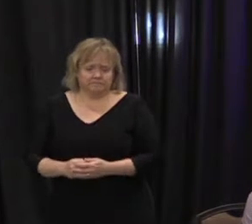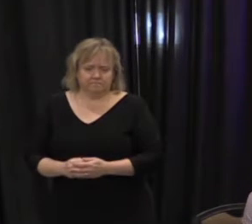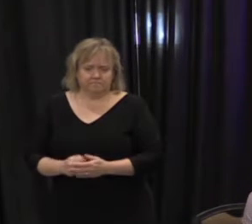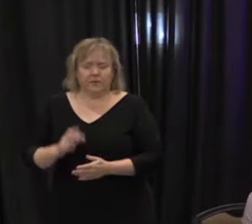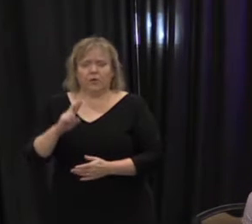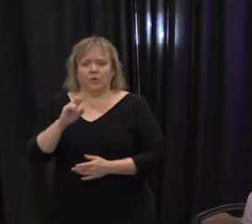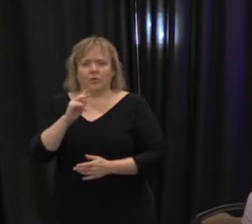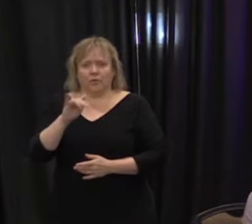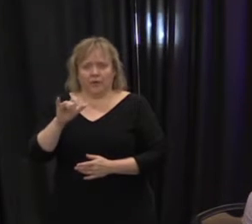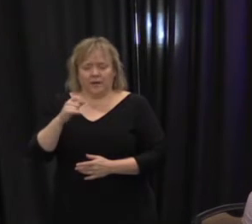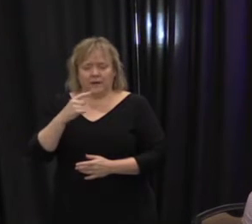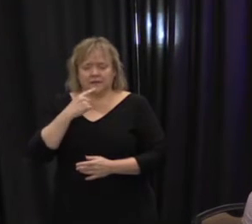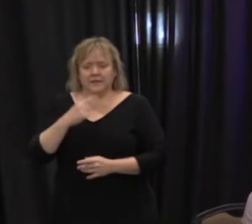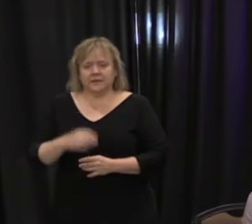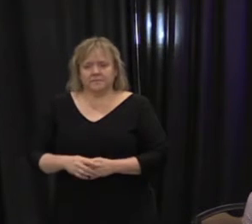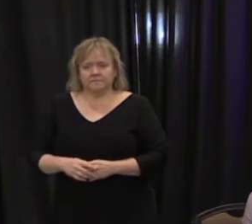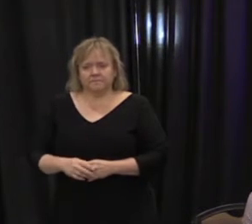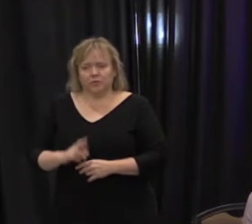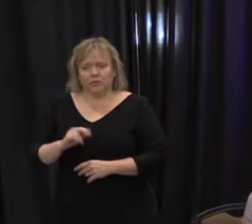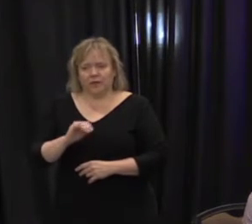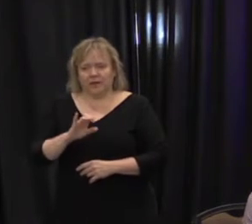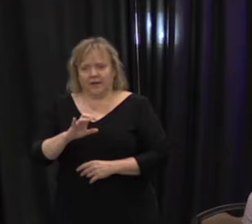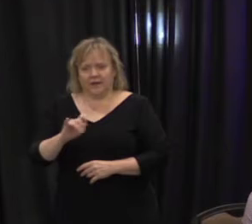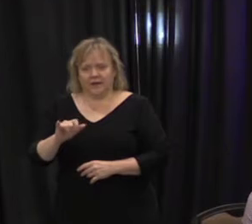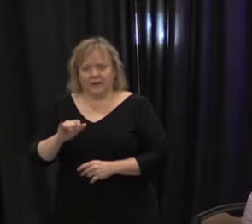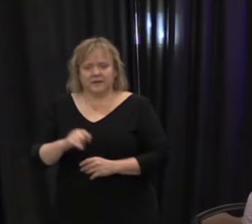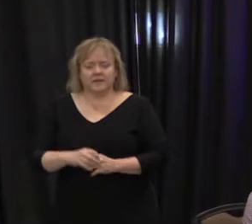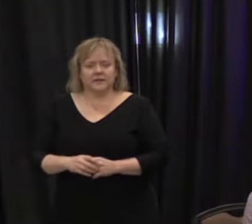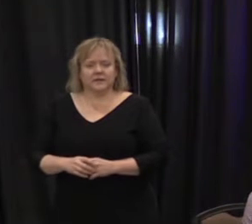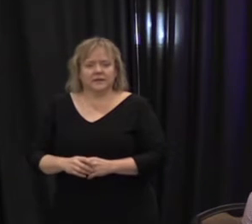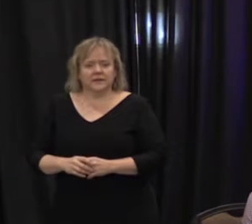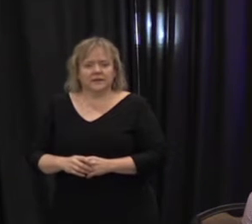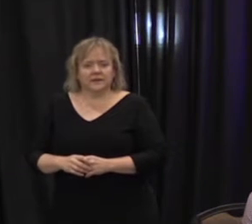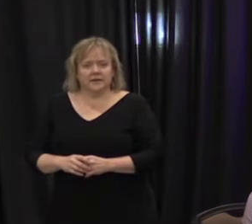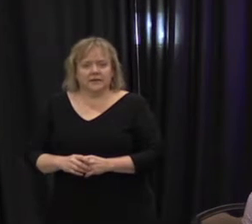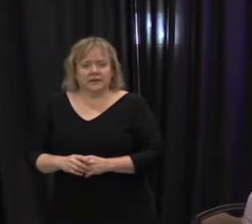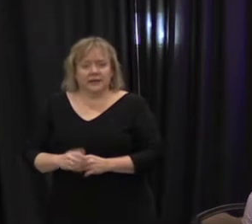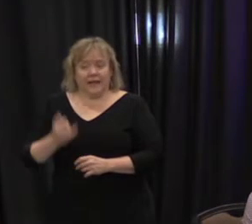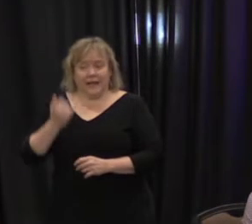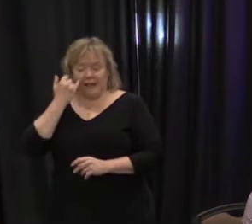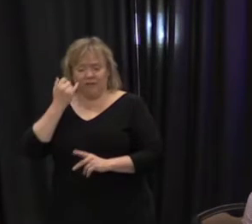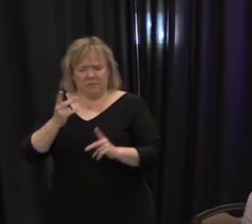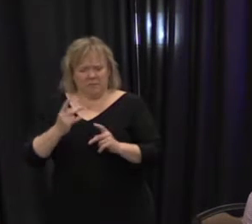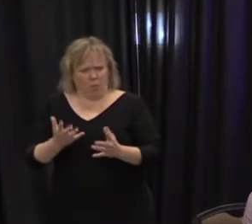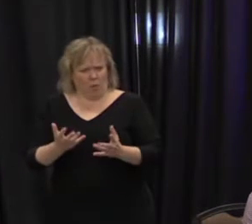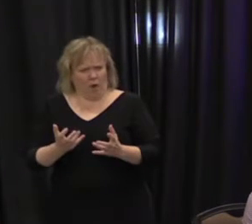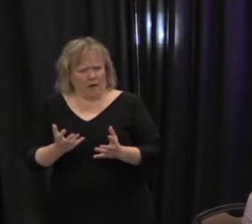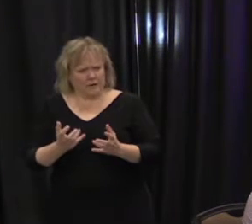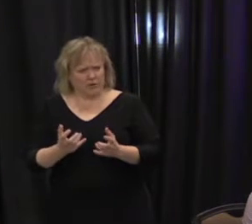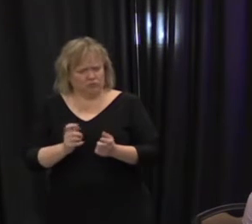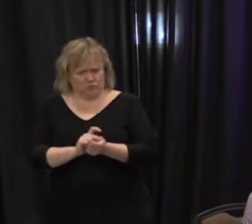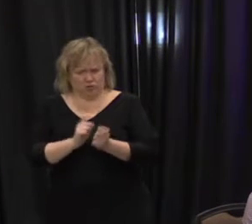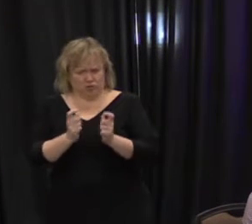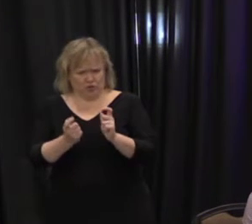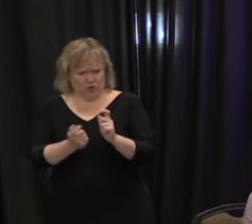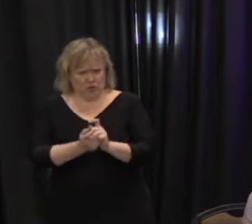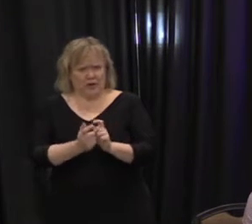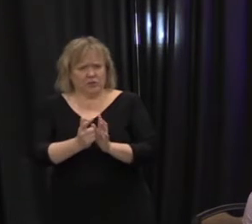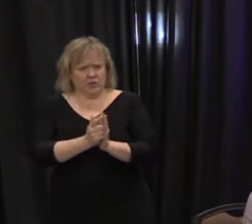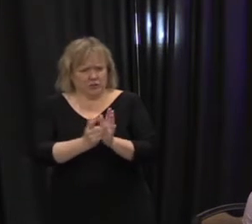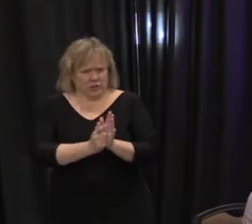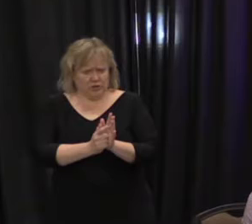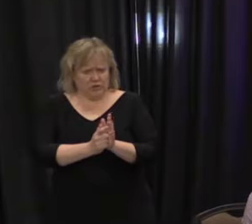wanted to follow legislation or be more aware earlier in the process that there's